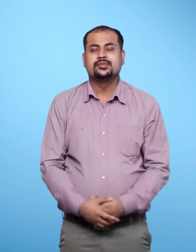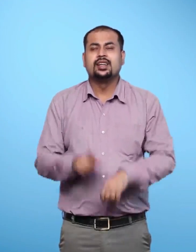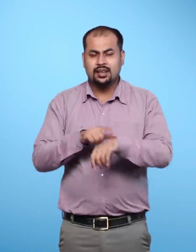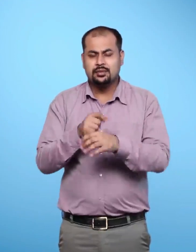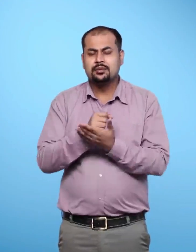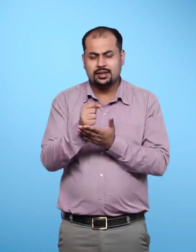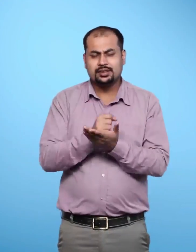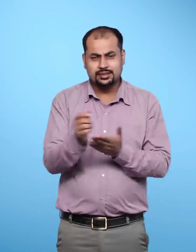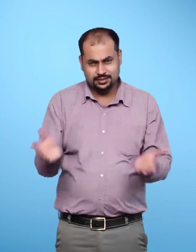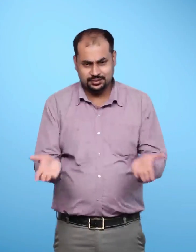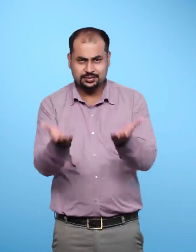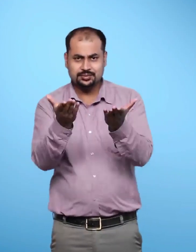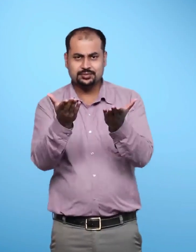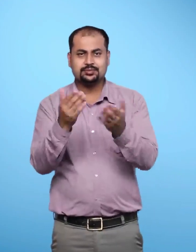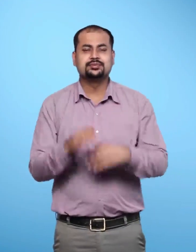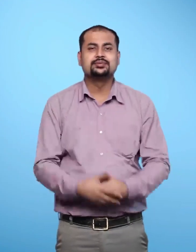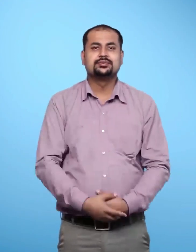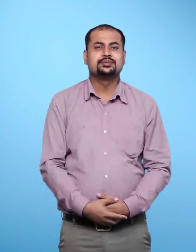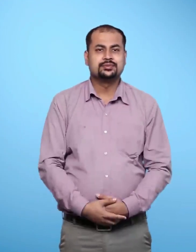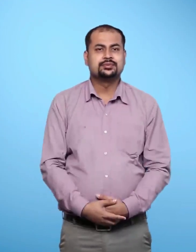To the right of this we see the picture of